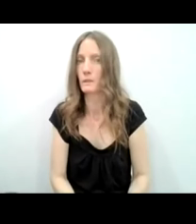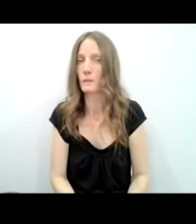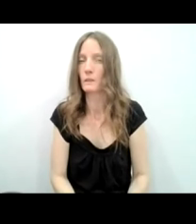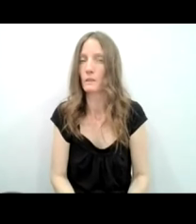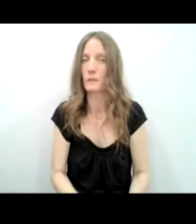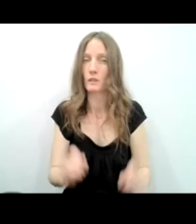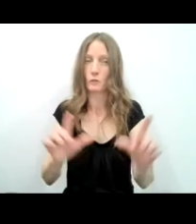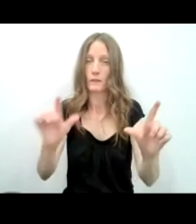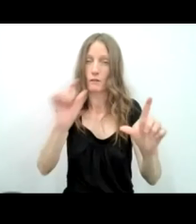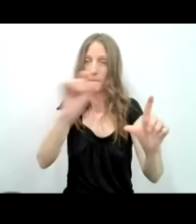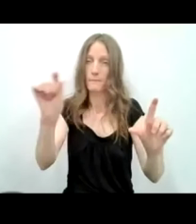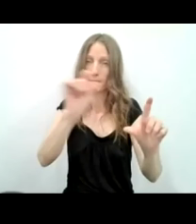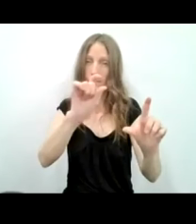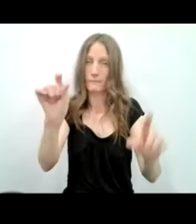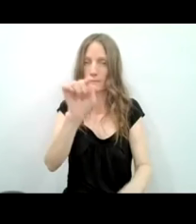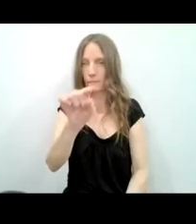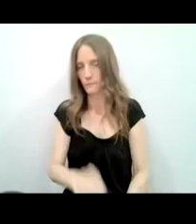screen, 93391.